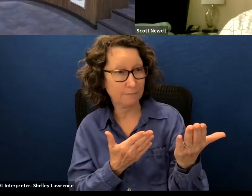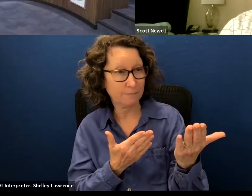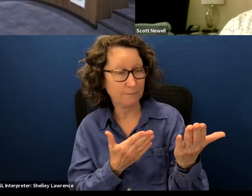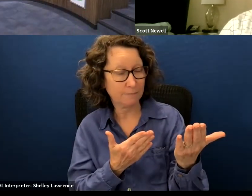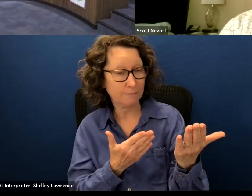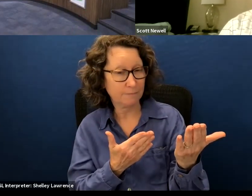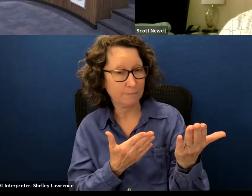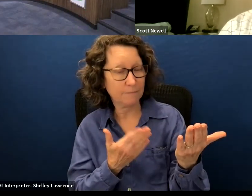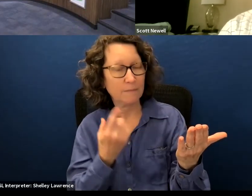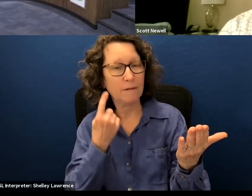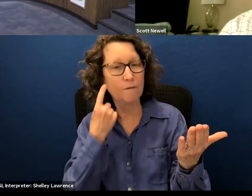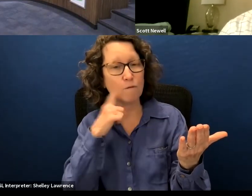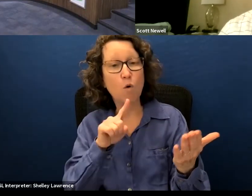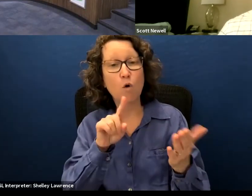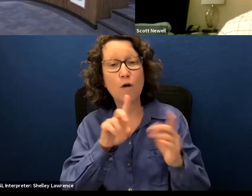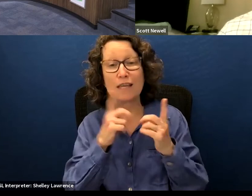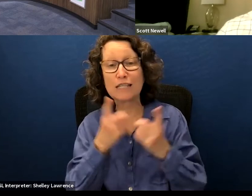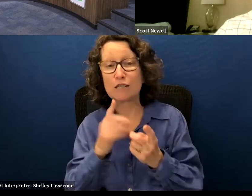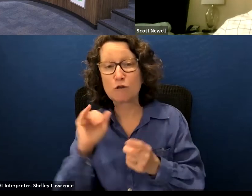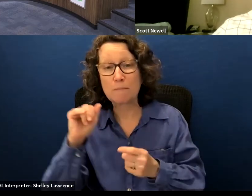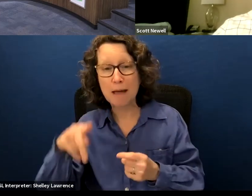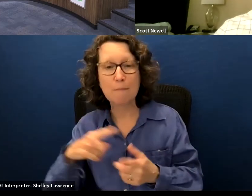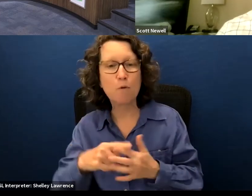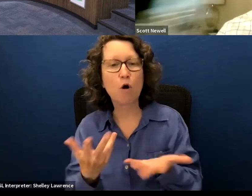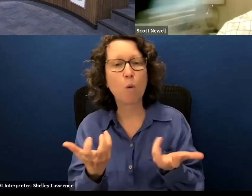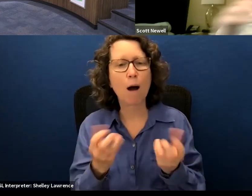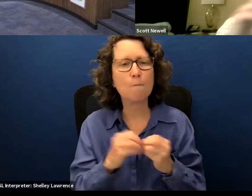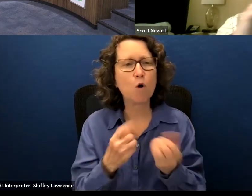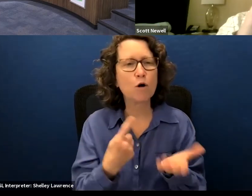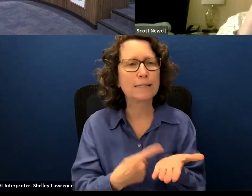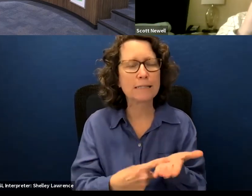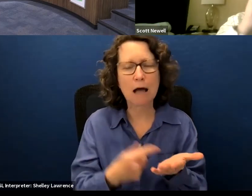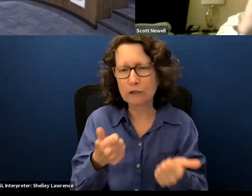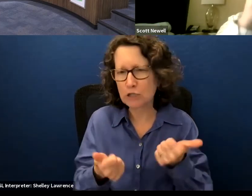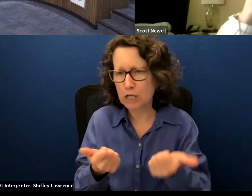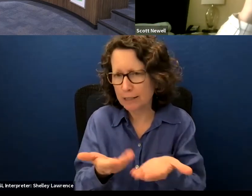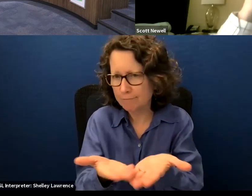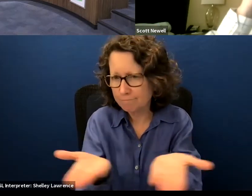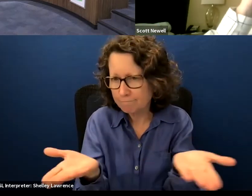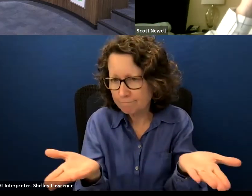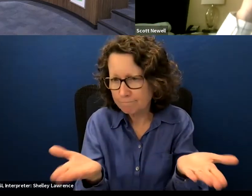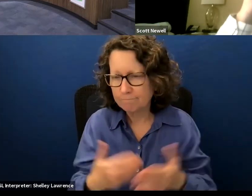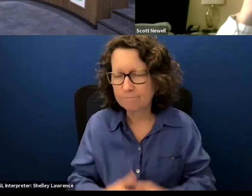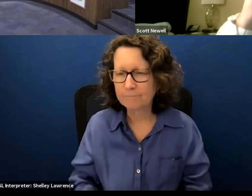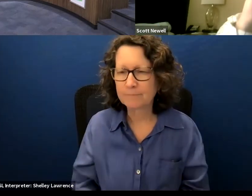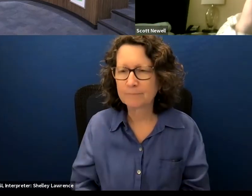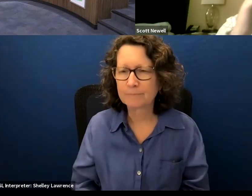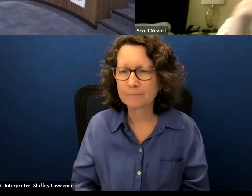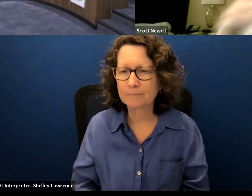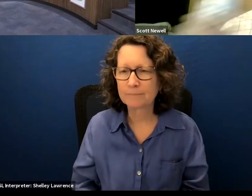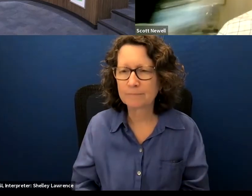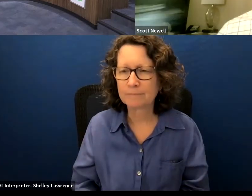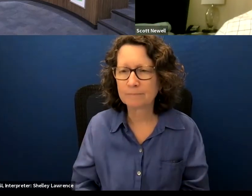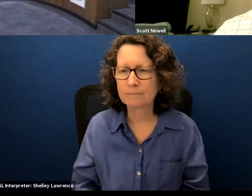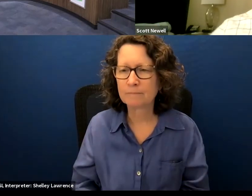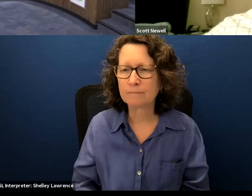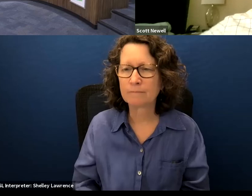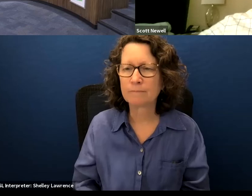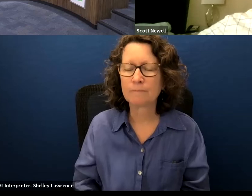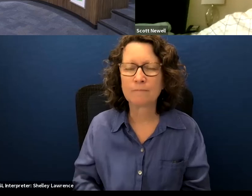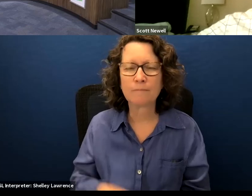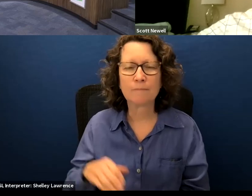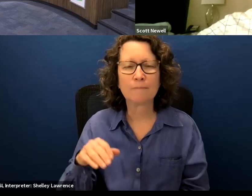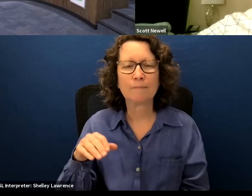on behalf of the district maps, or would you like more discussion? Are you asking me? Oh, no, you can take the motion. Okay.